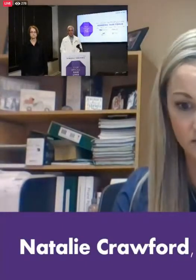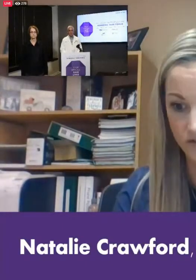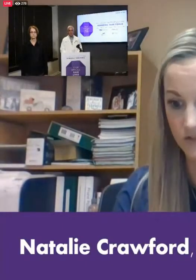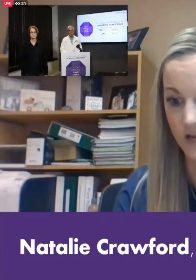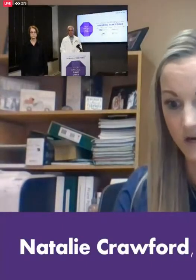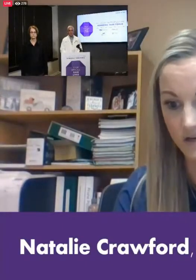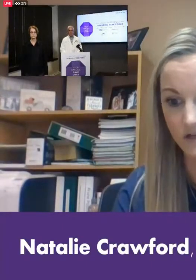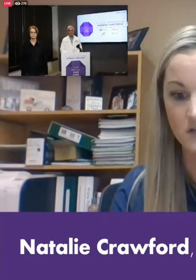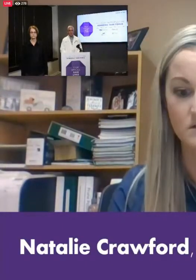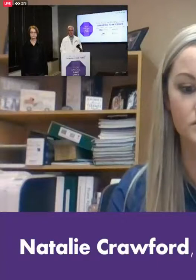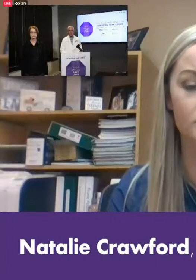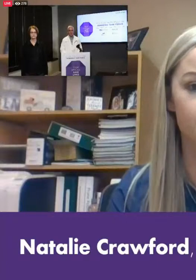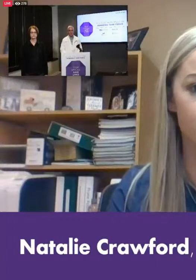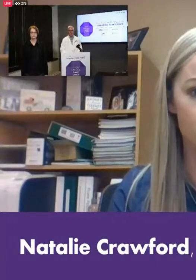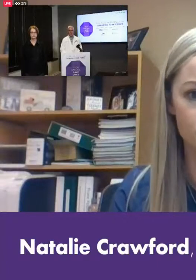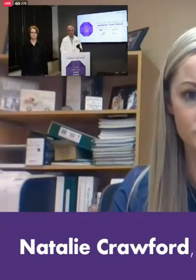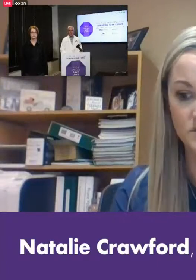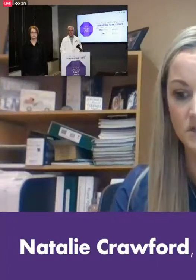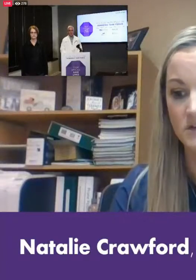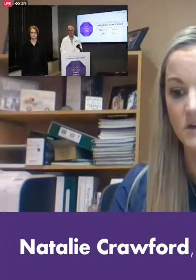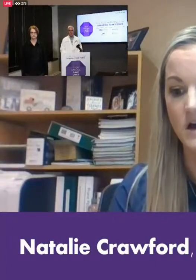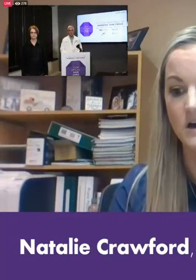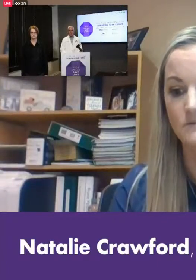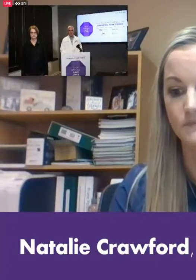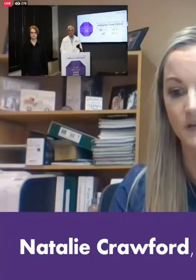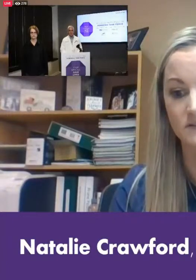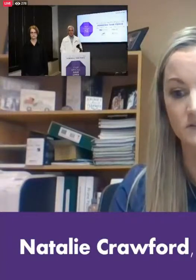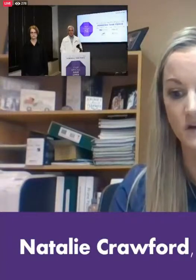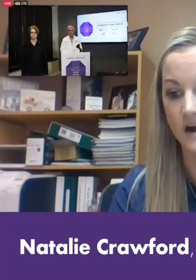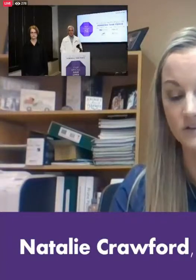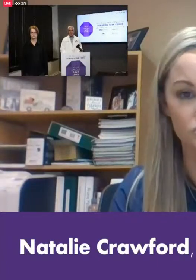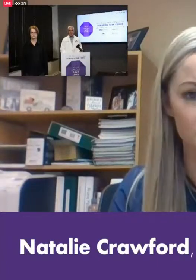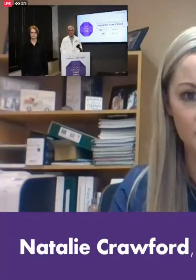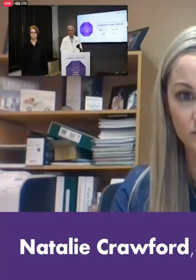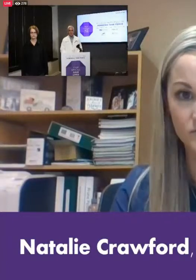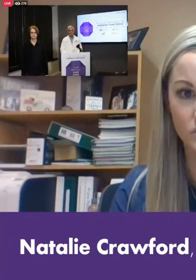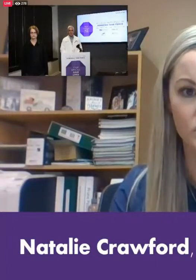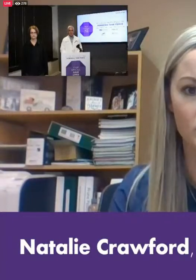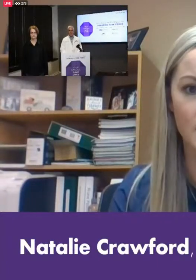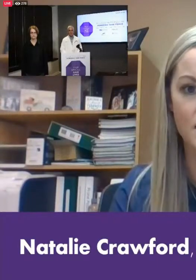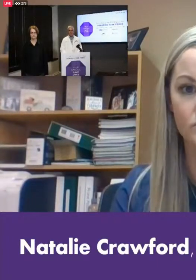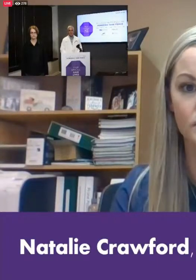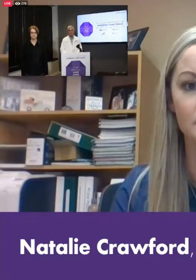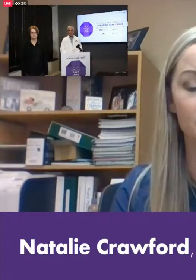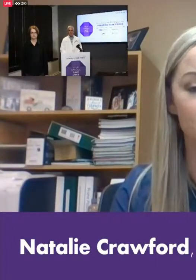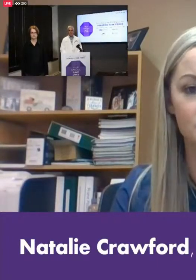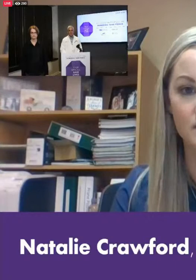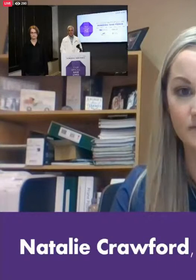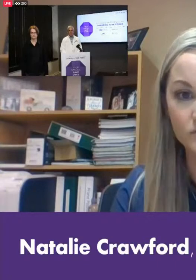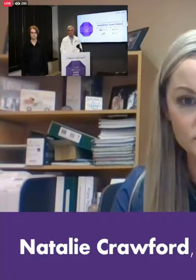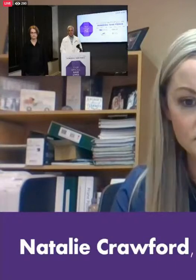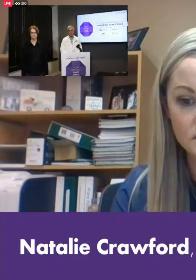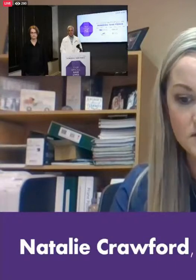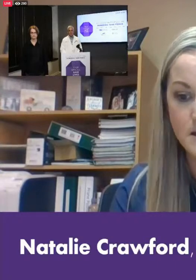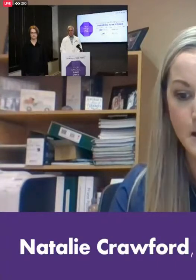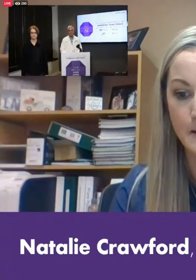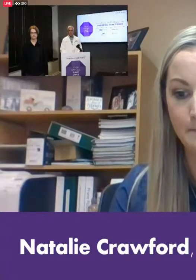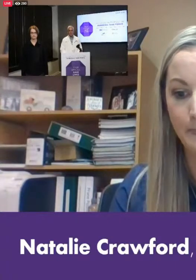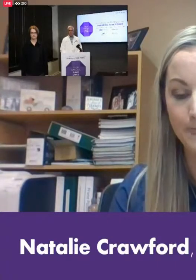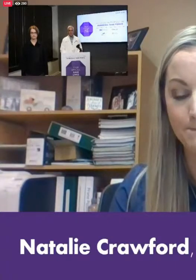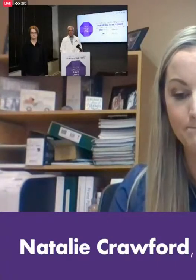screaming. I mean, they're scared. They're confused because their oxygen levels are at ridiculous